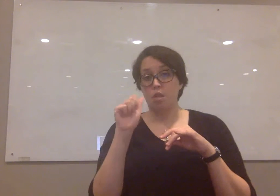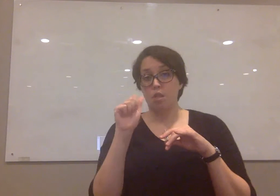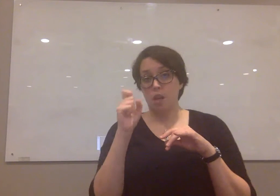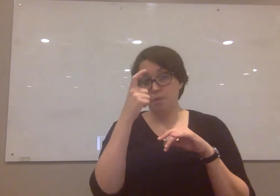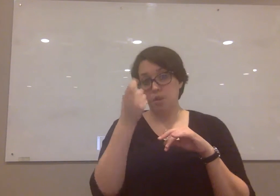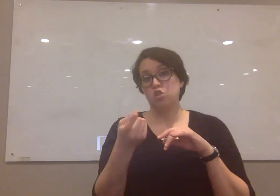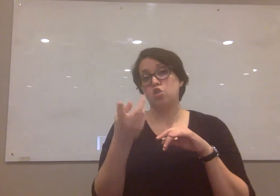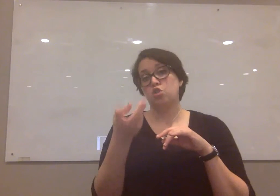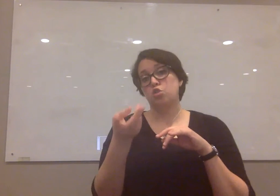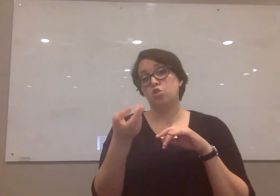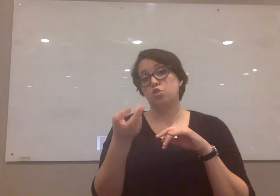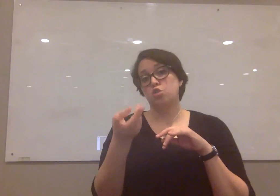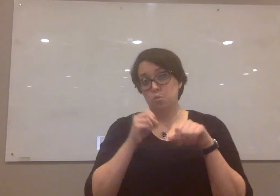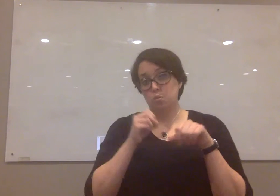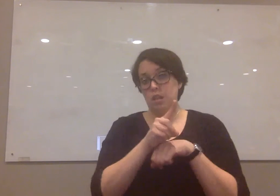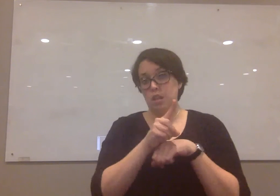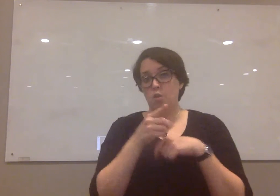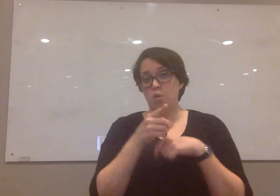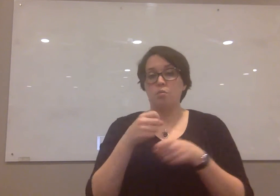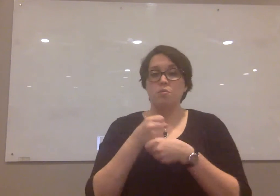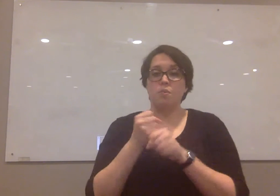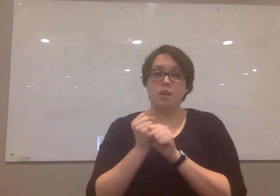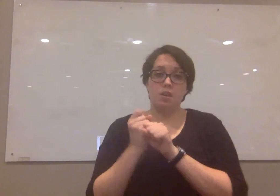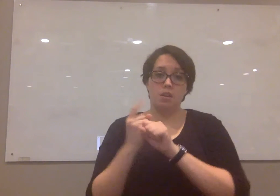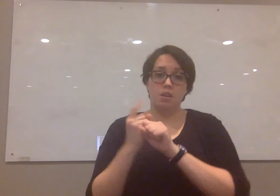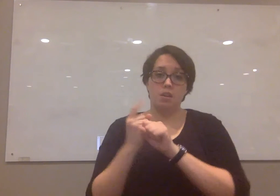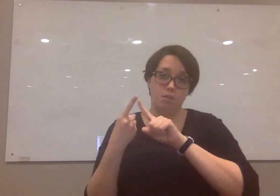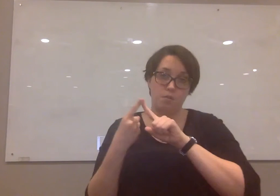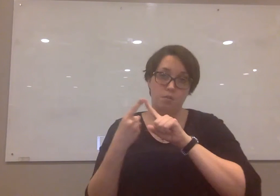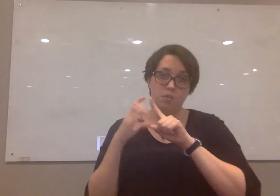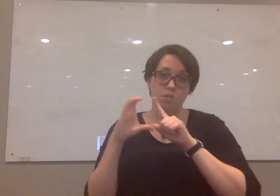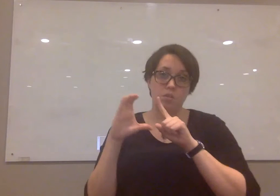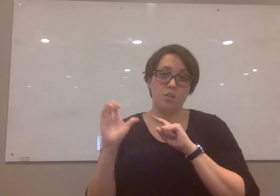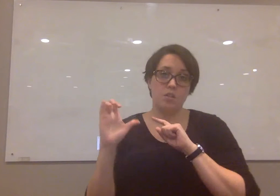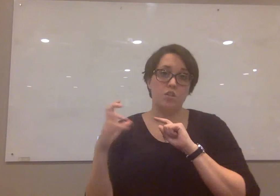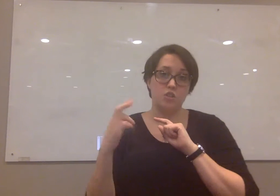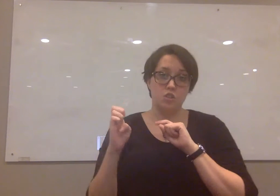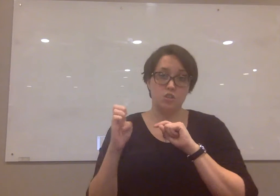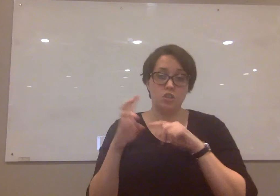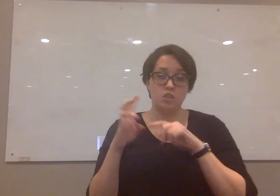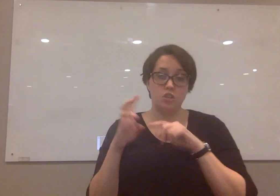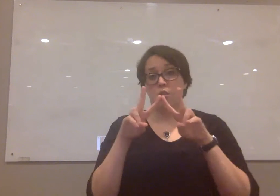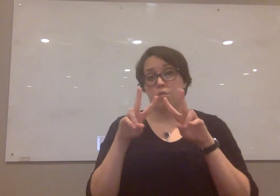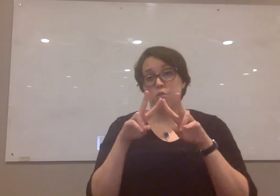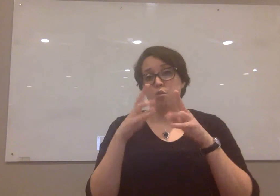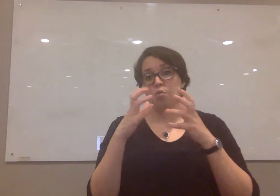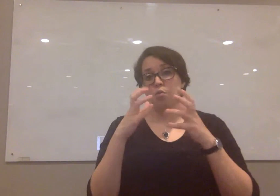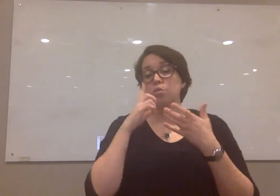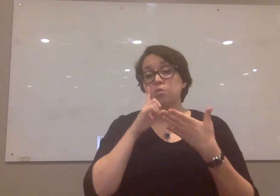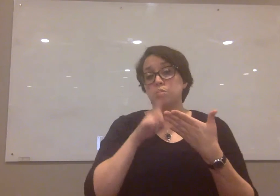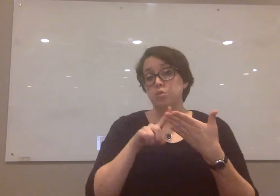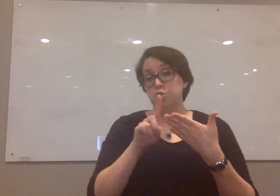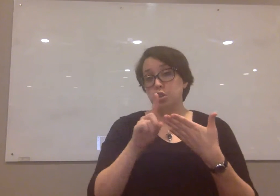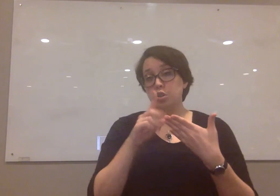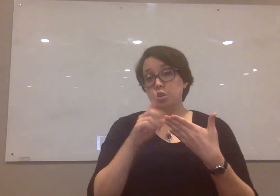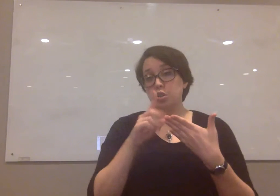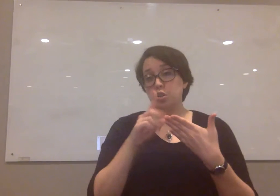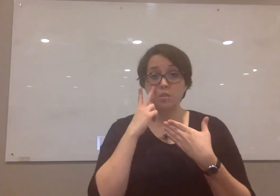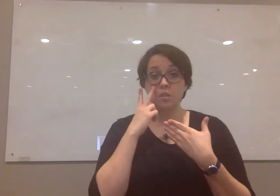was making the first cache value. And so you always want to check to see, wait, should I actually